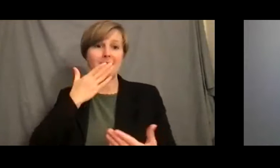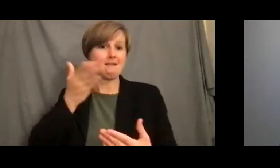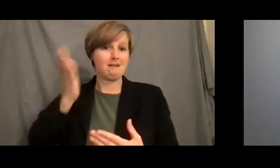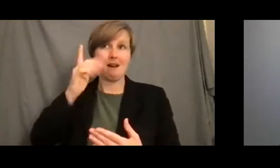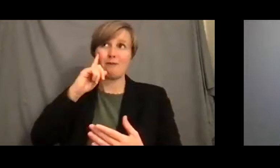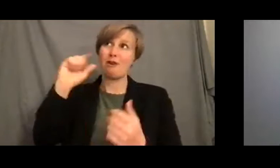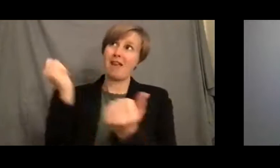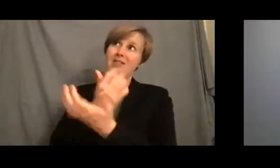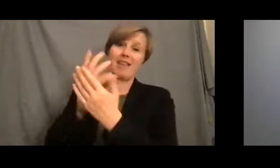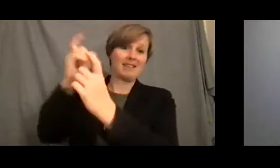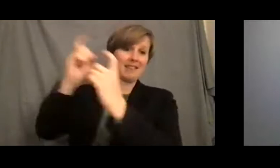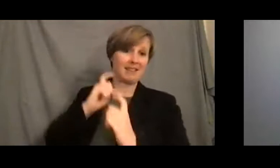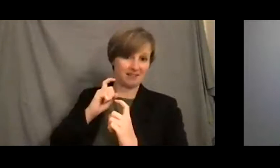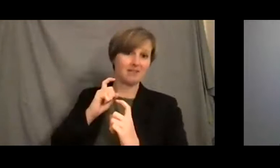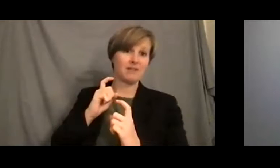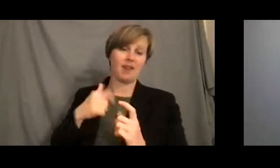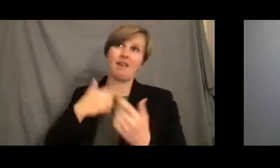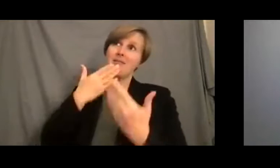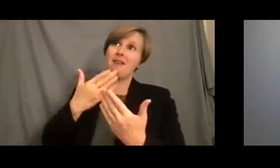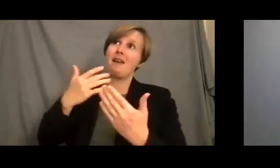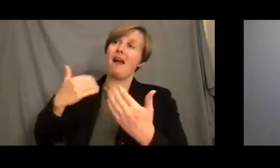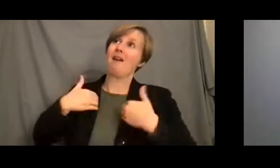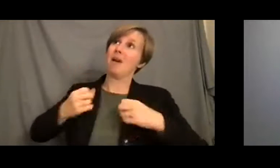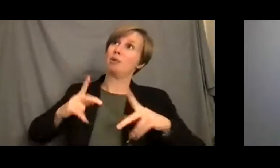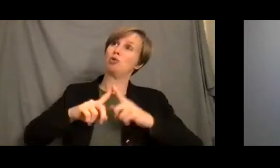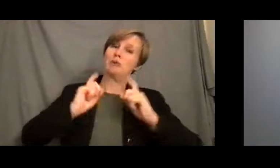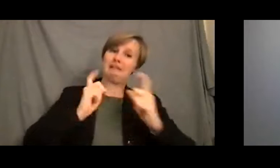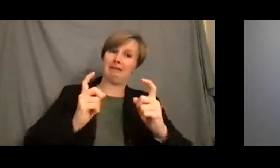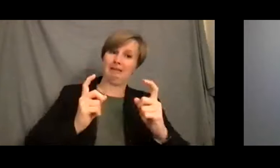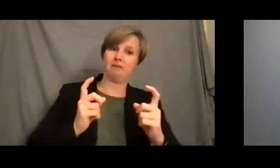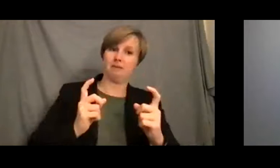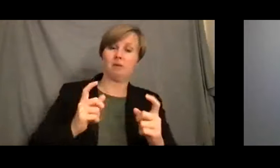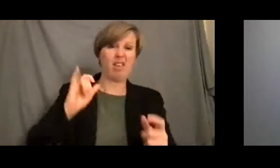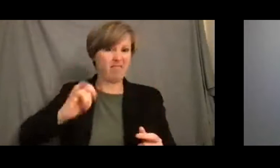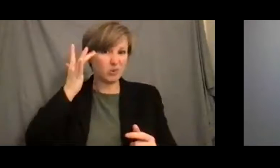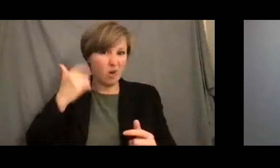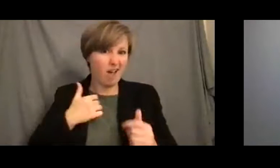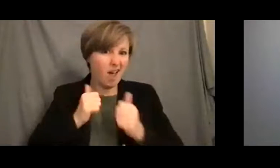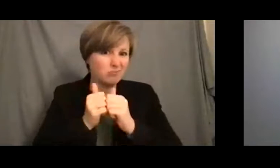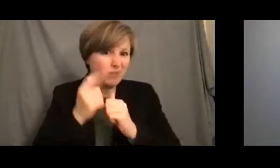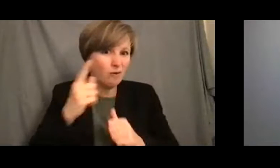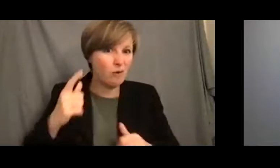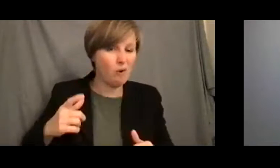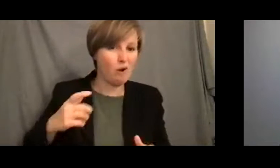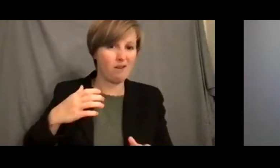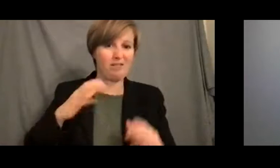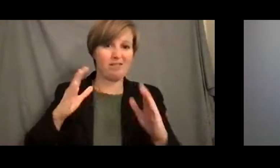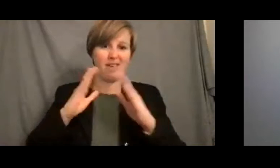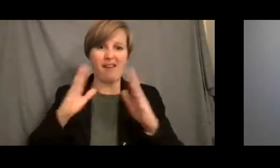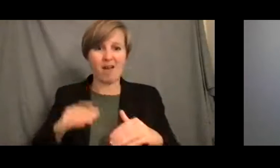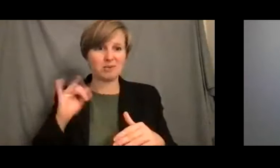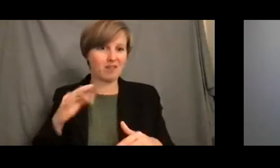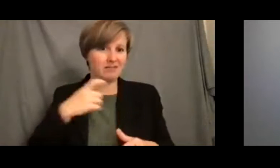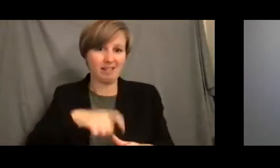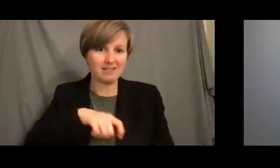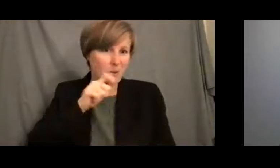given. And I thank God for the opportunity that I can give back to the community. And that's why I'm running for office. That's why I'm running for the House of Delegates. I don't have to run for the